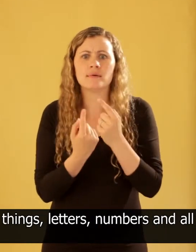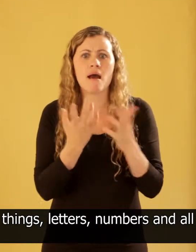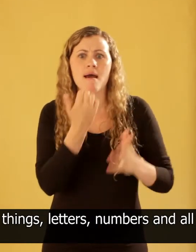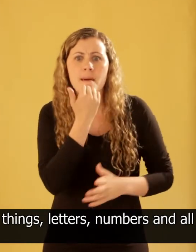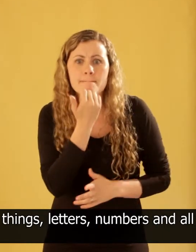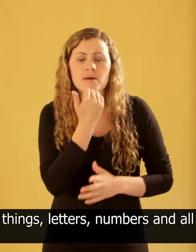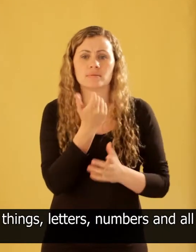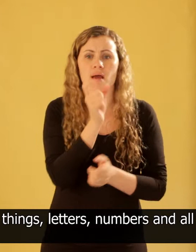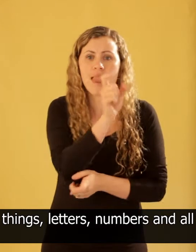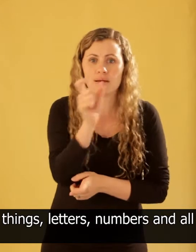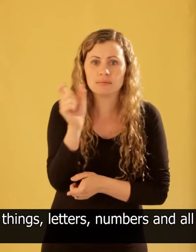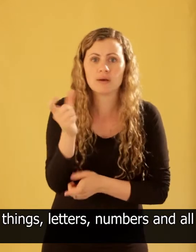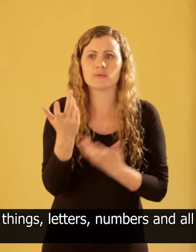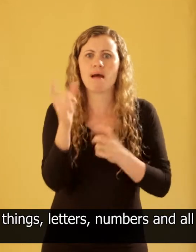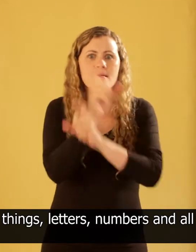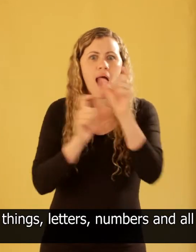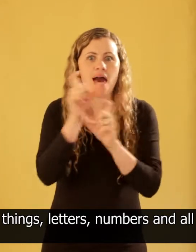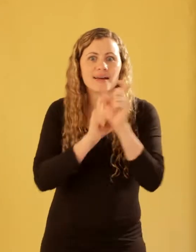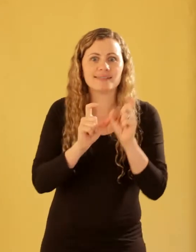letters, numbers, and all the colours.